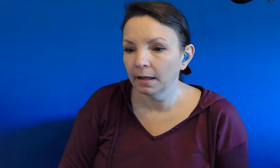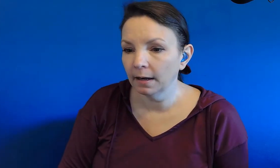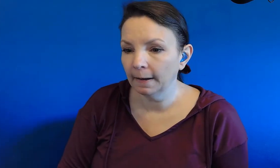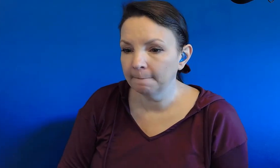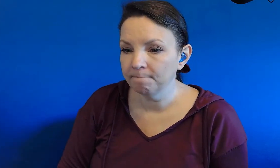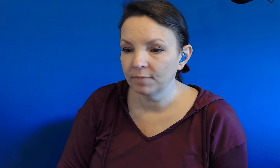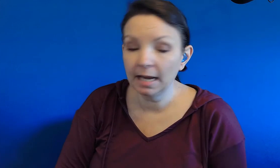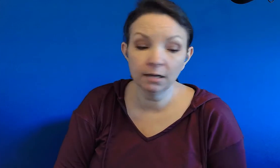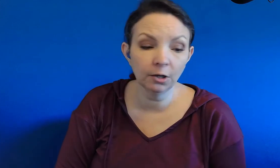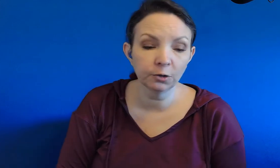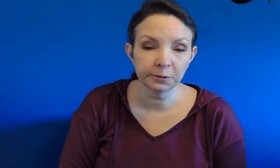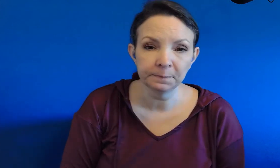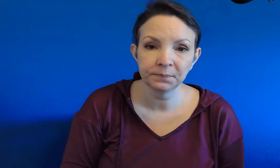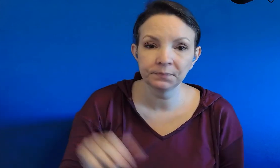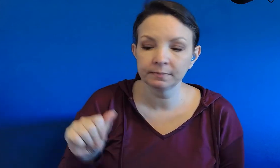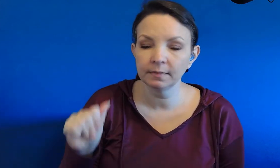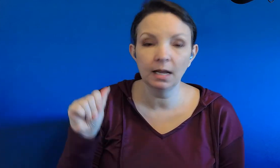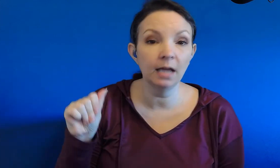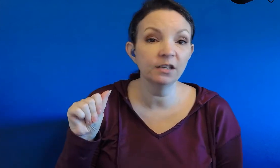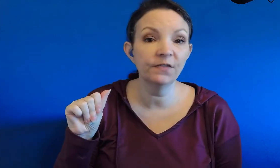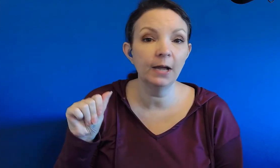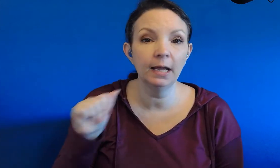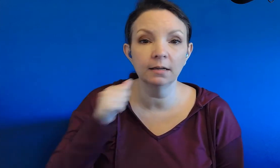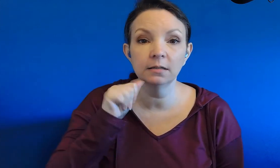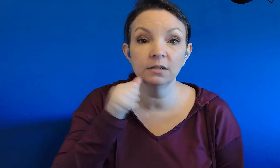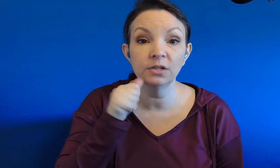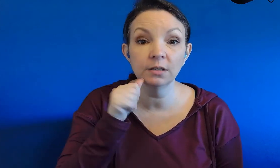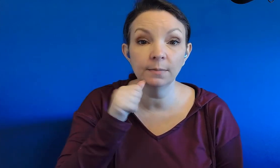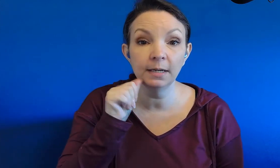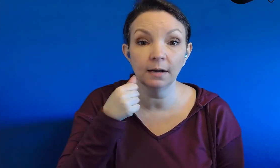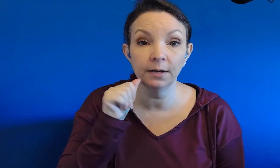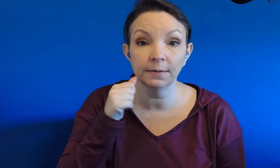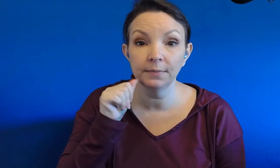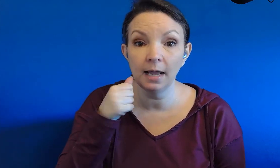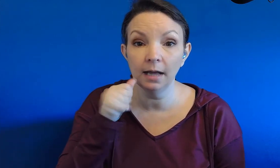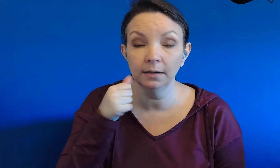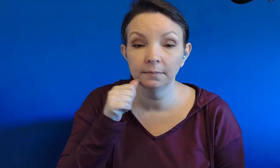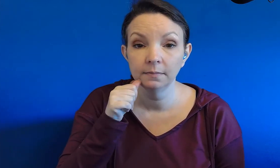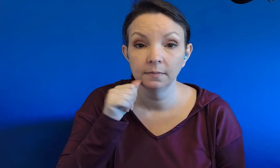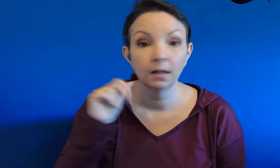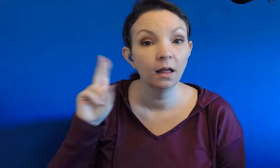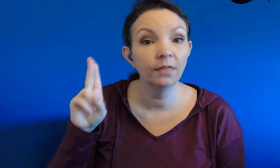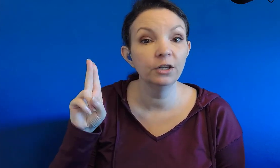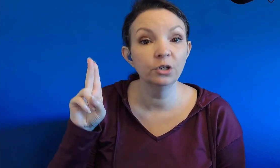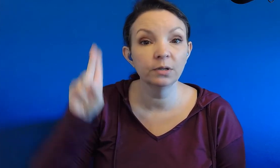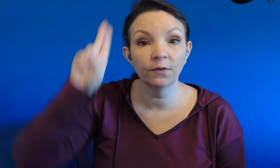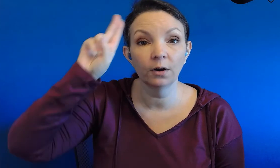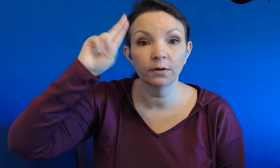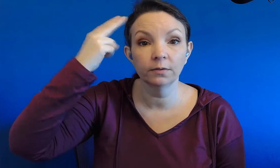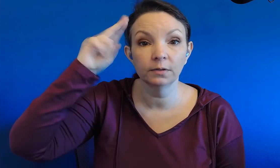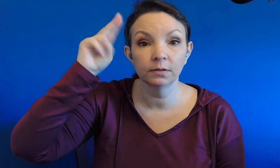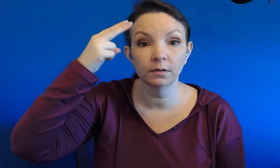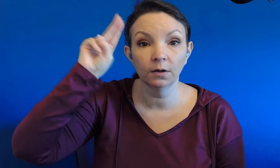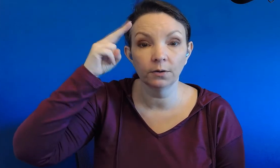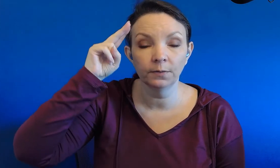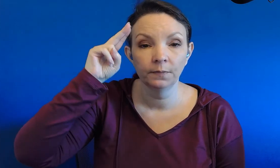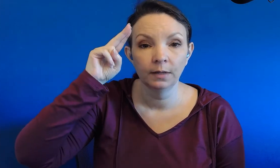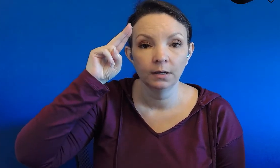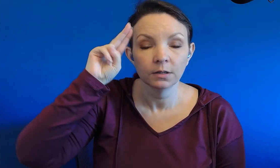And an uncle. A is for aunt, and she's going to be down here. Aunt. And then U is for uncle. It's uncle.